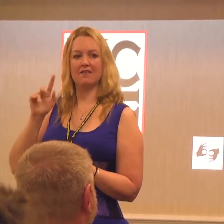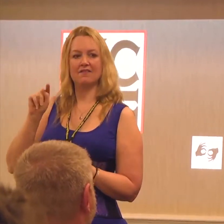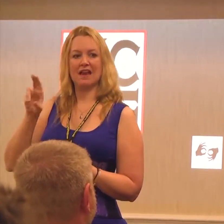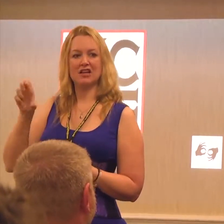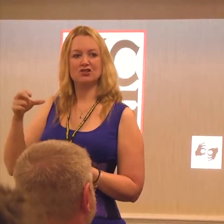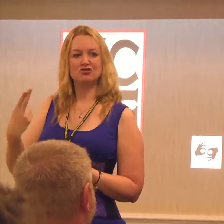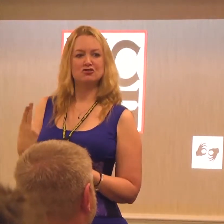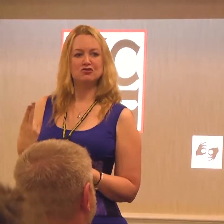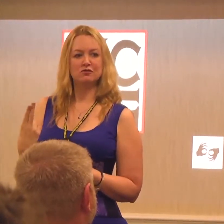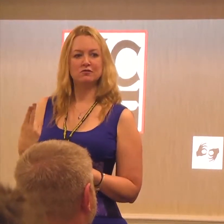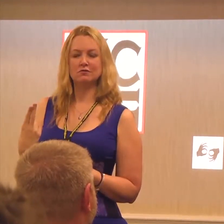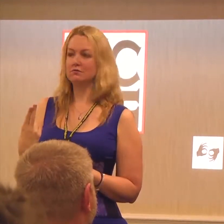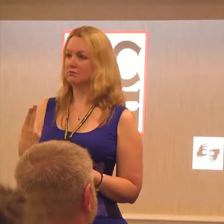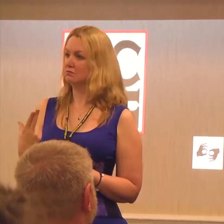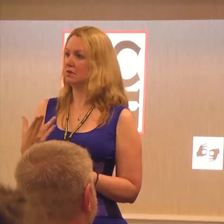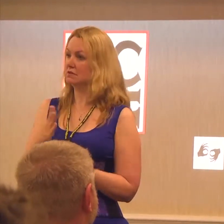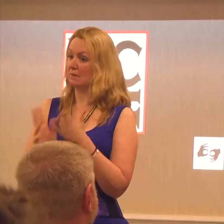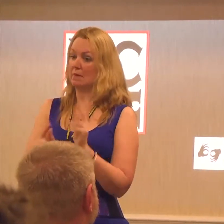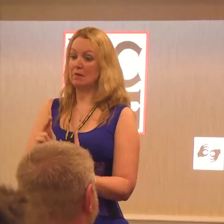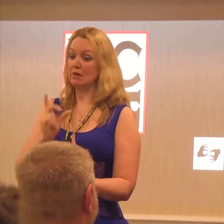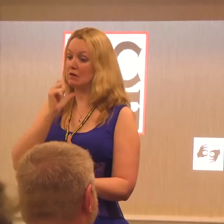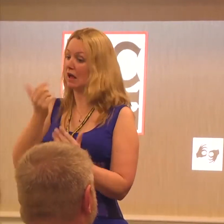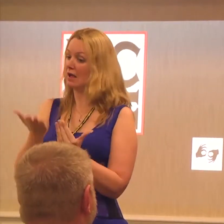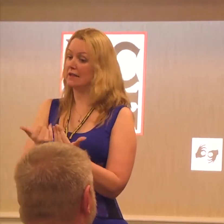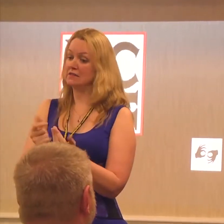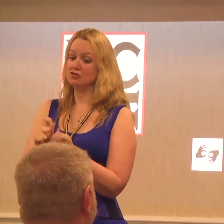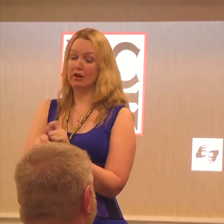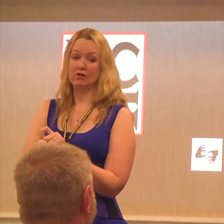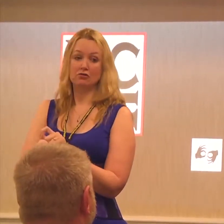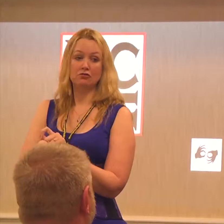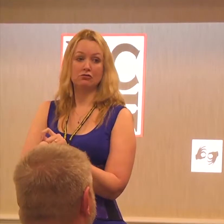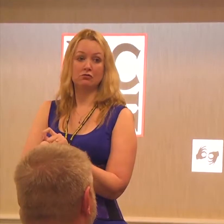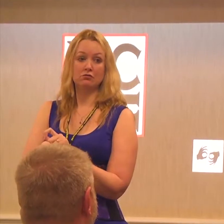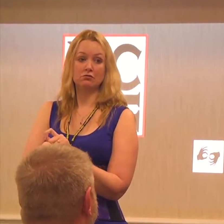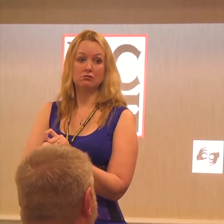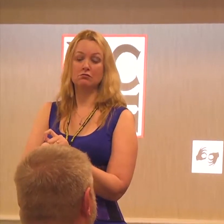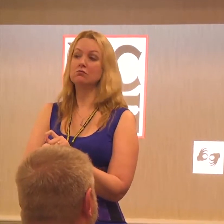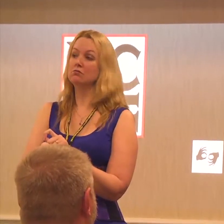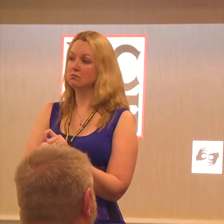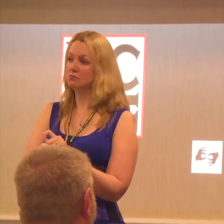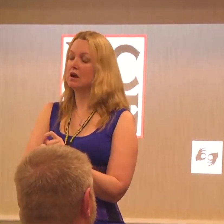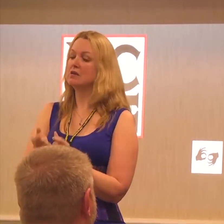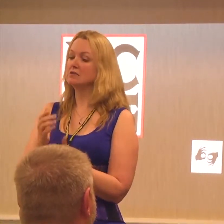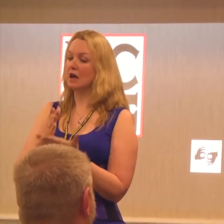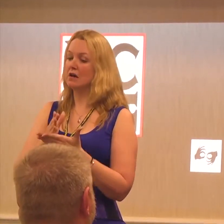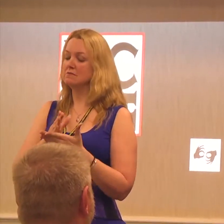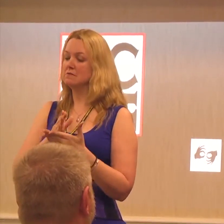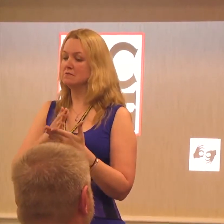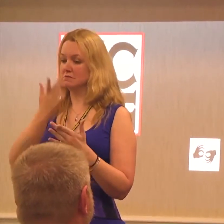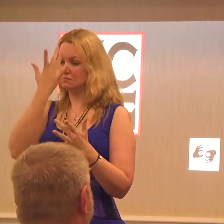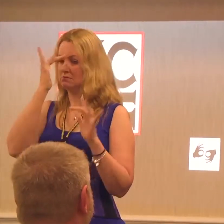The change has not been easy for some. Some so much so that they chose to leave the community.